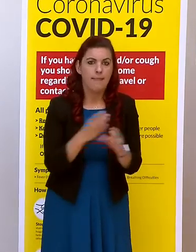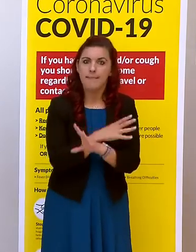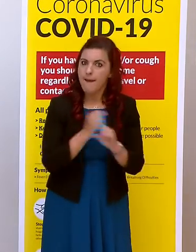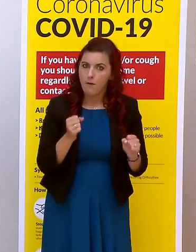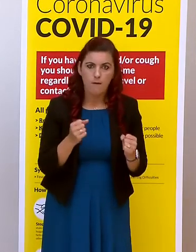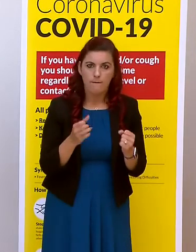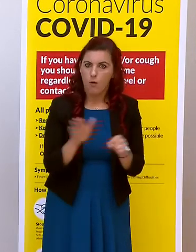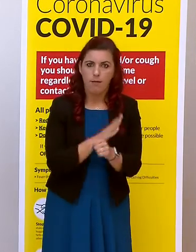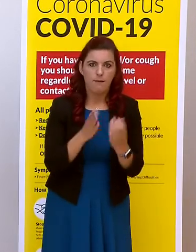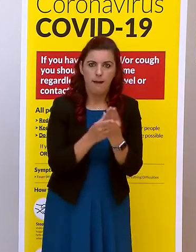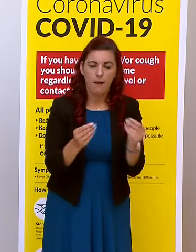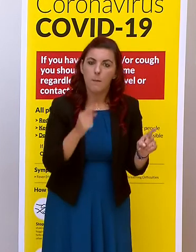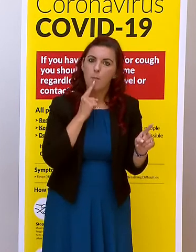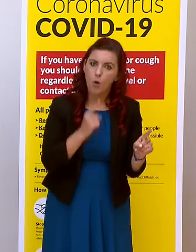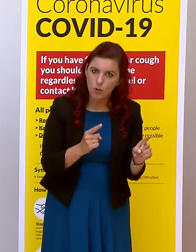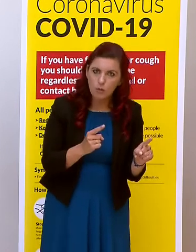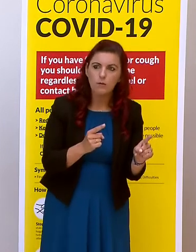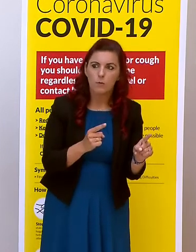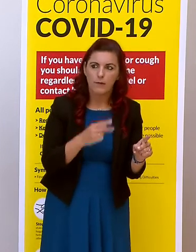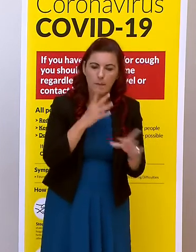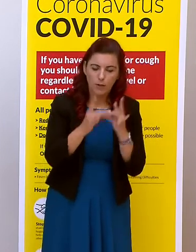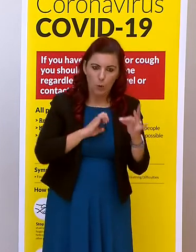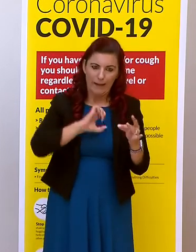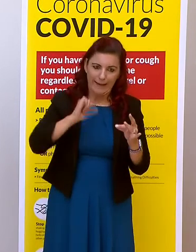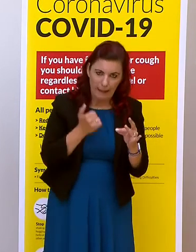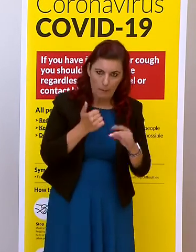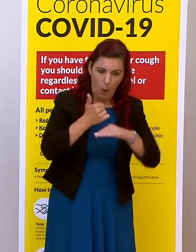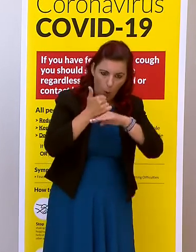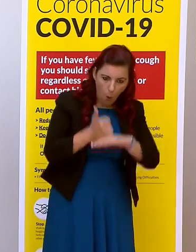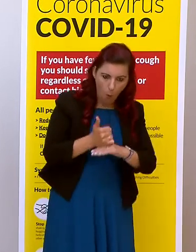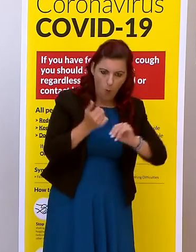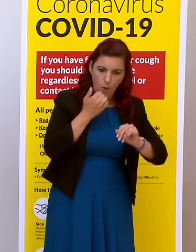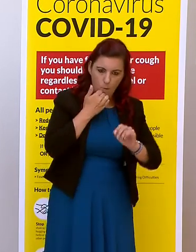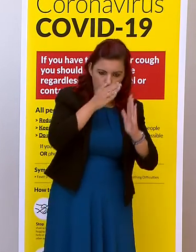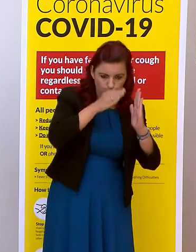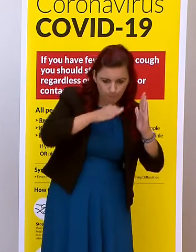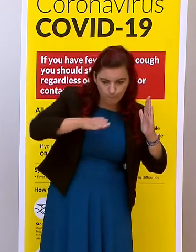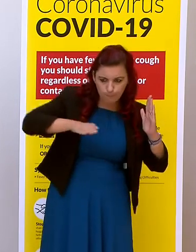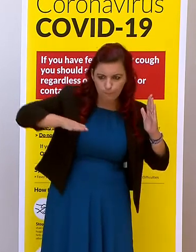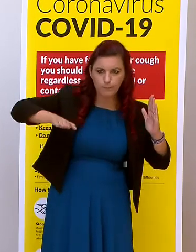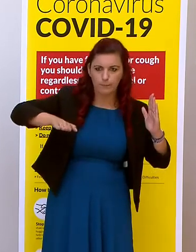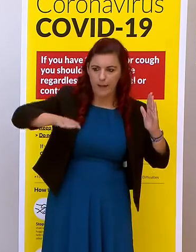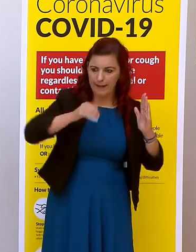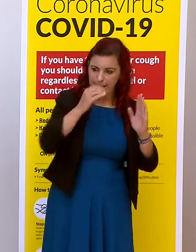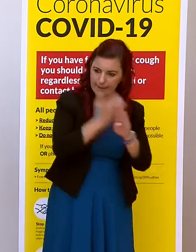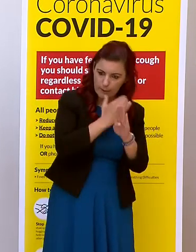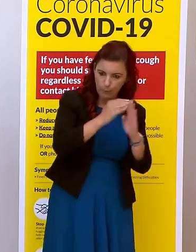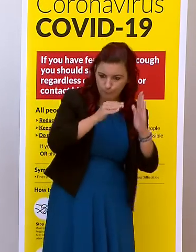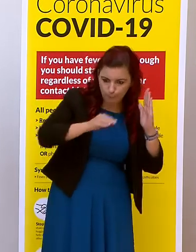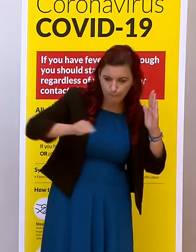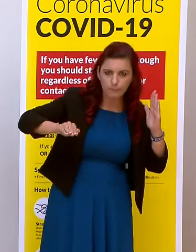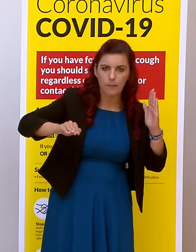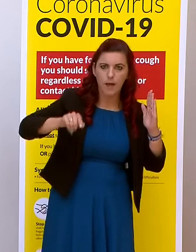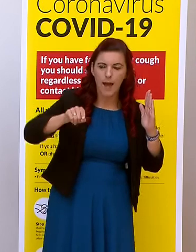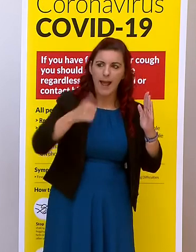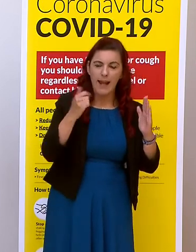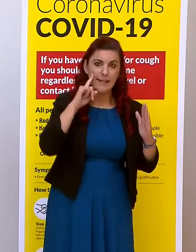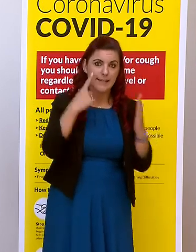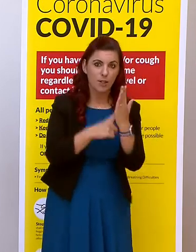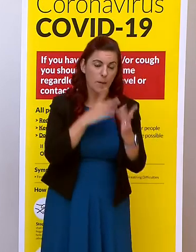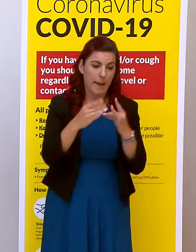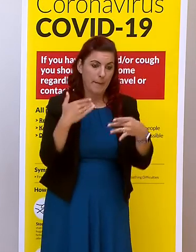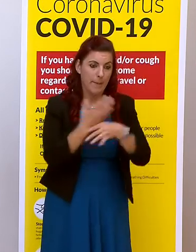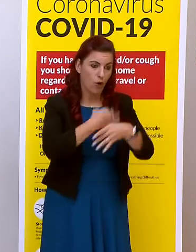at the moment. We have to make sure we keep it at that level as we progress from phase to phase. So any decision made by government or by an